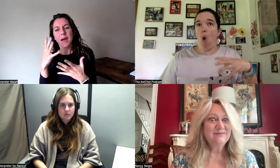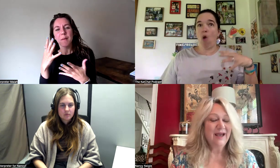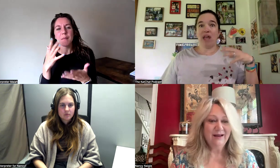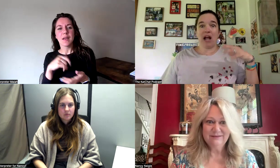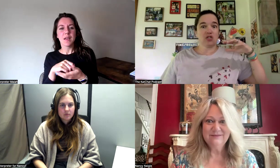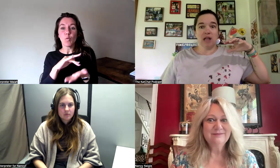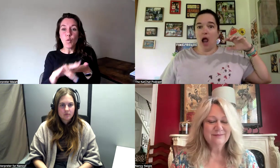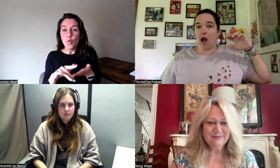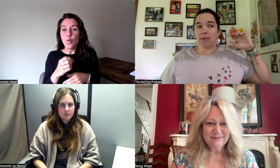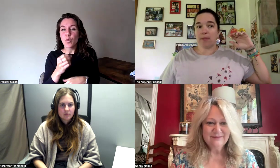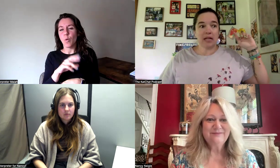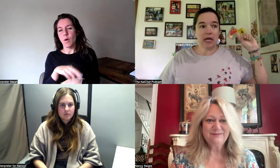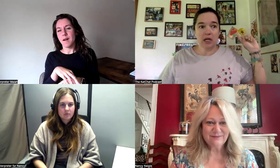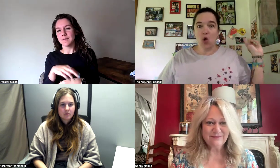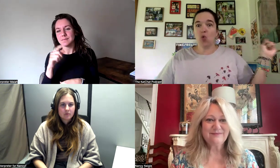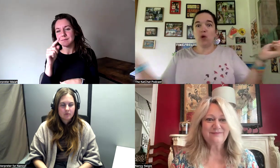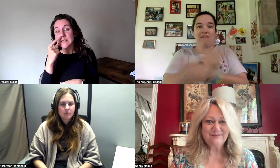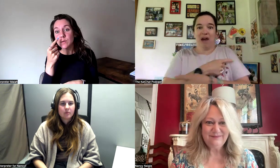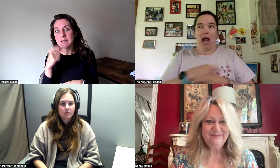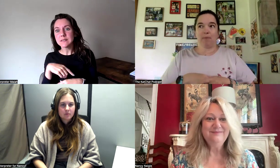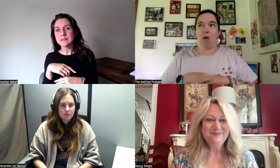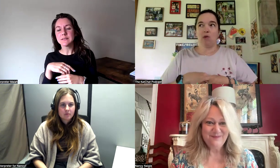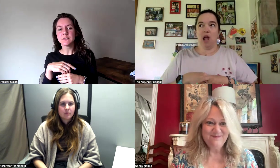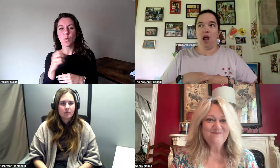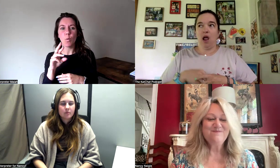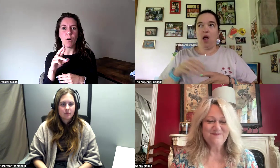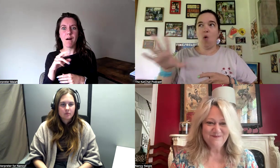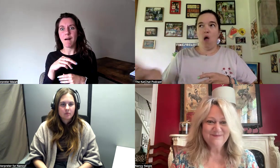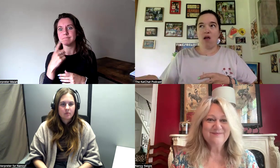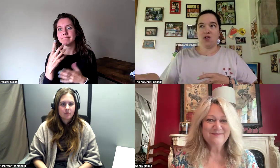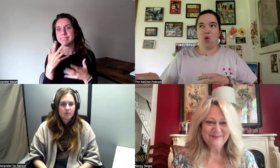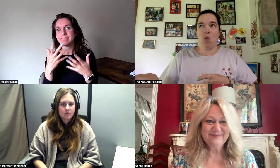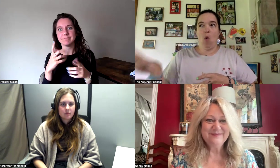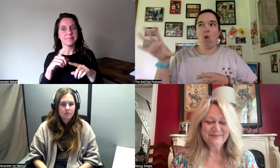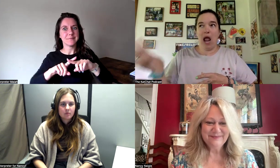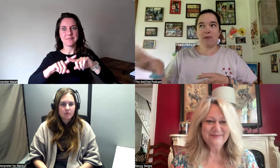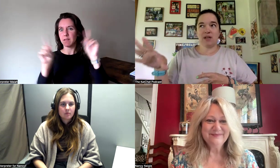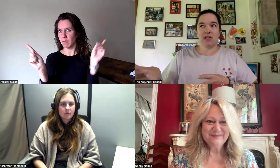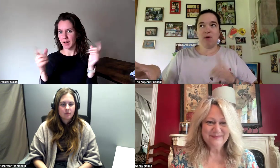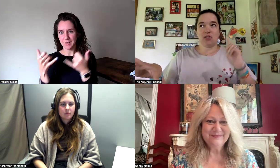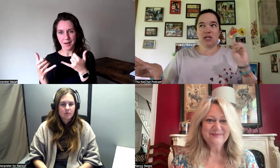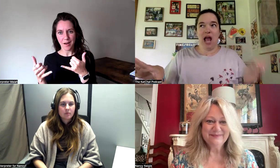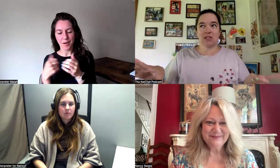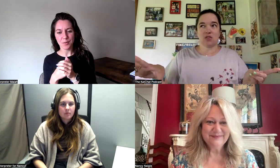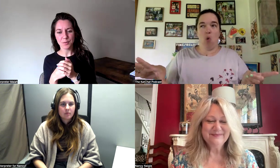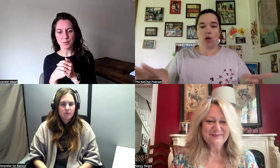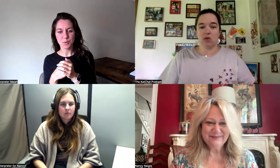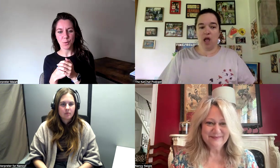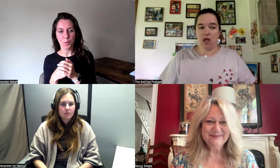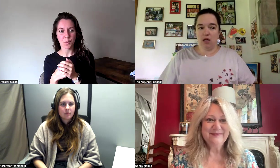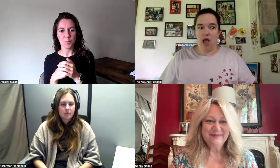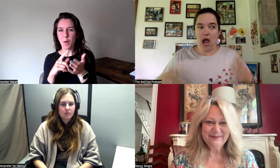serious, or Yep. they could just like completely revamped. I was like, why do? What happened to this person in high